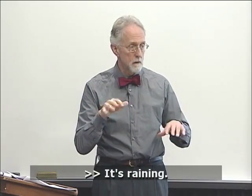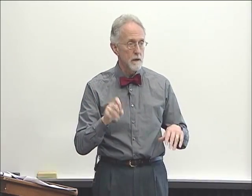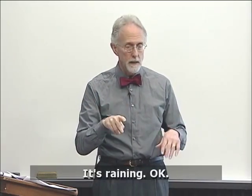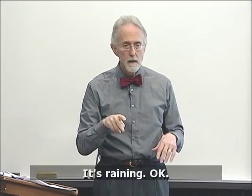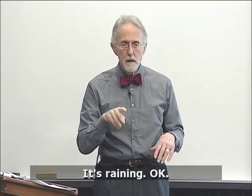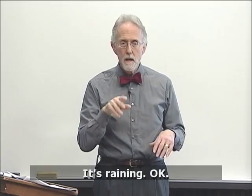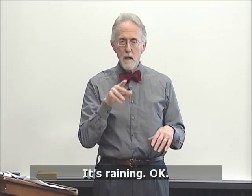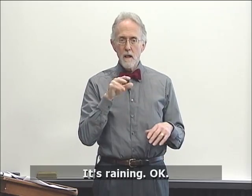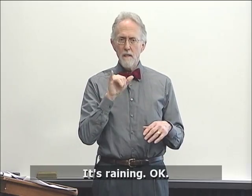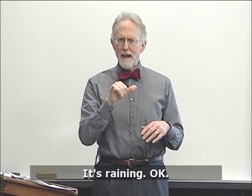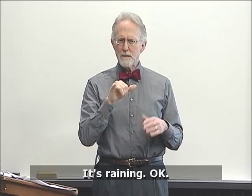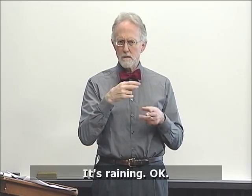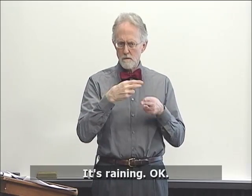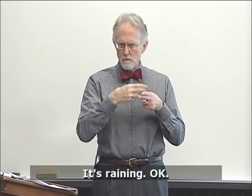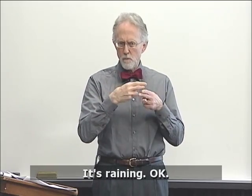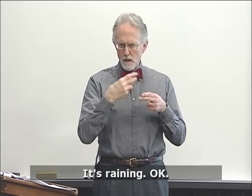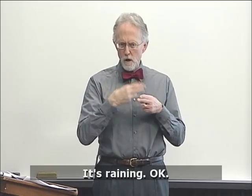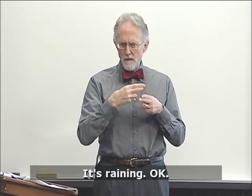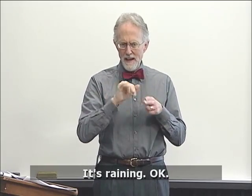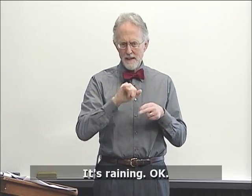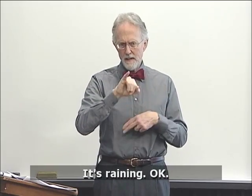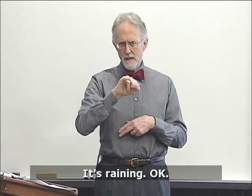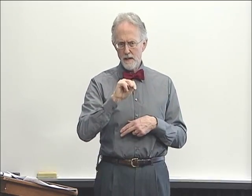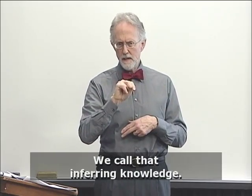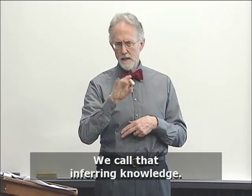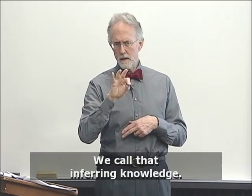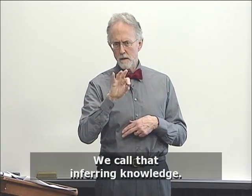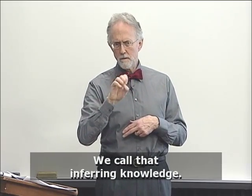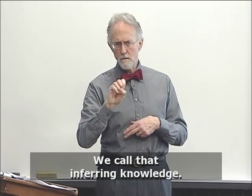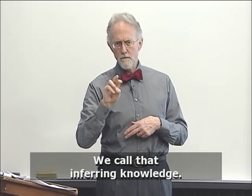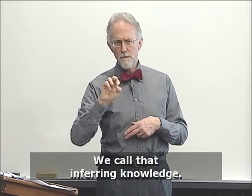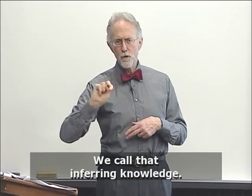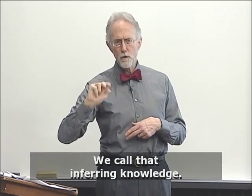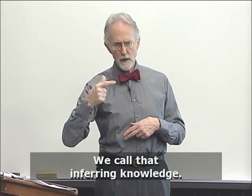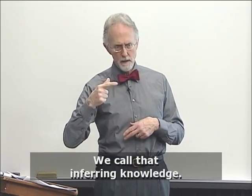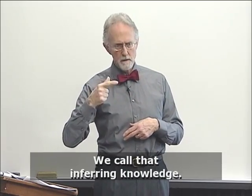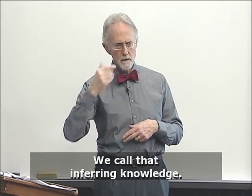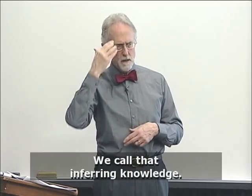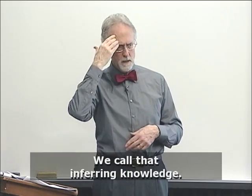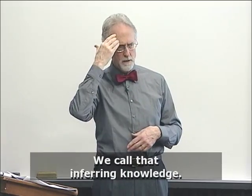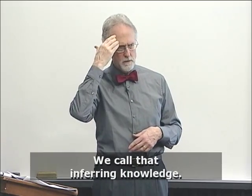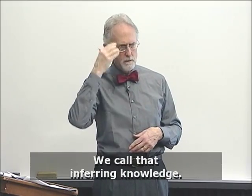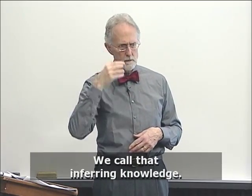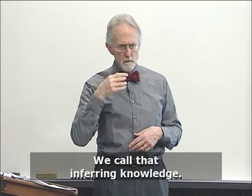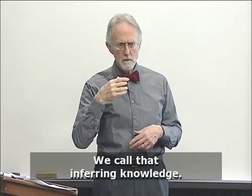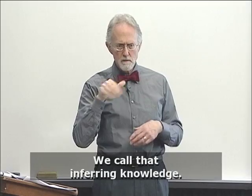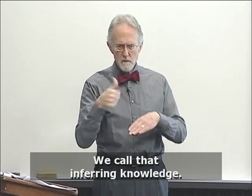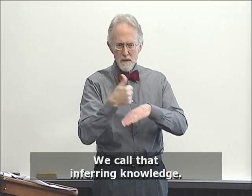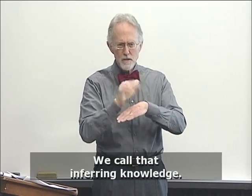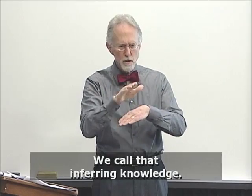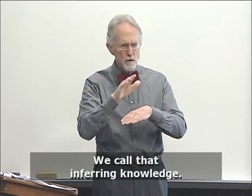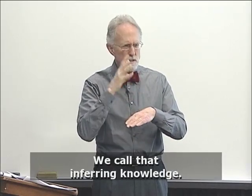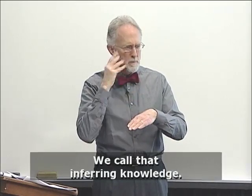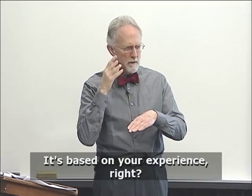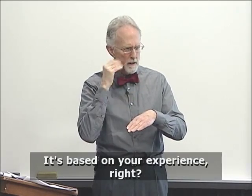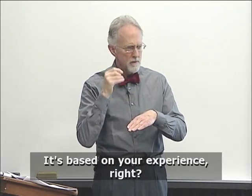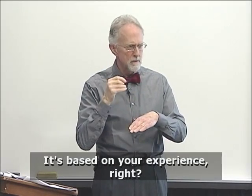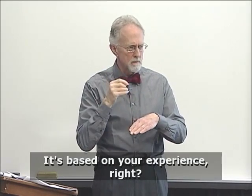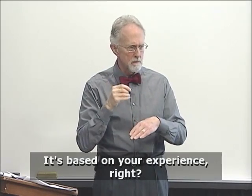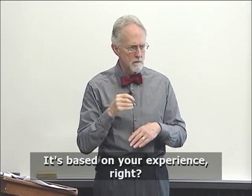Okay. We call that inferring knowledge. It's based on your experience,